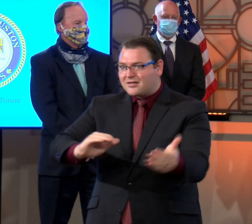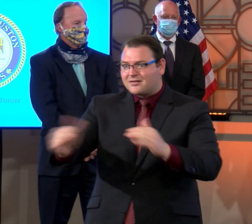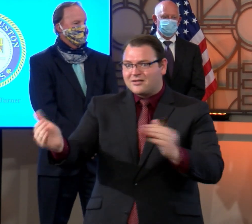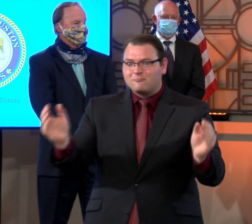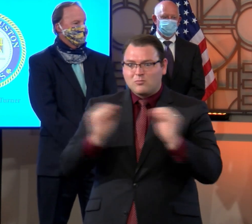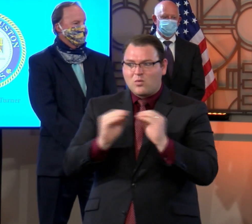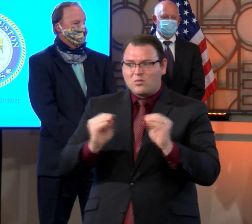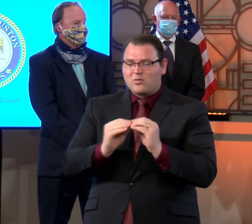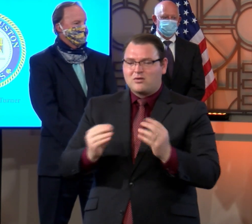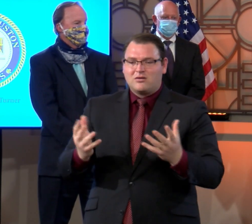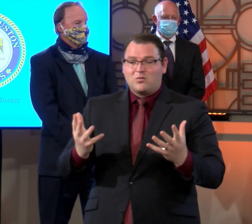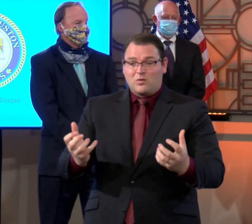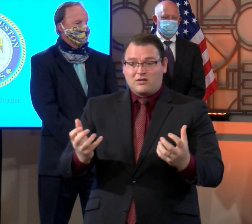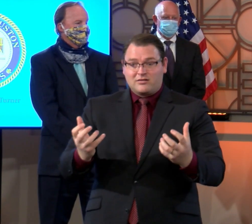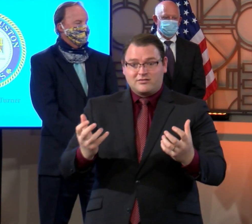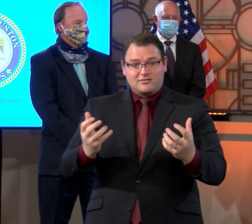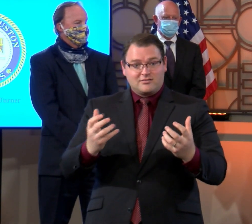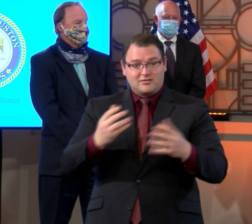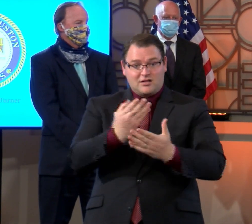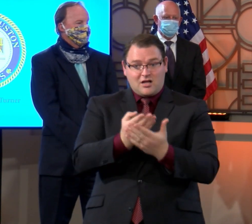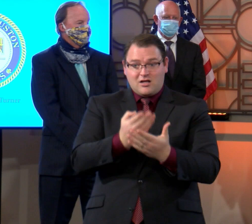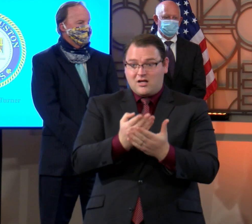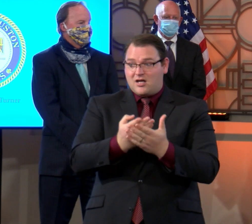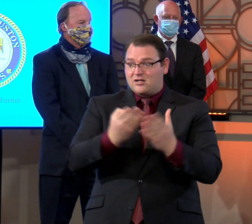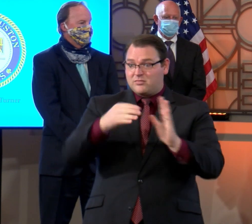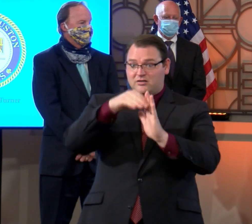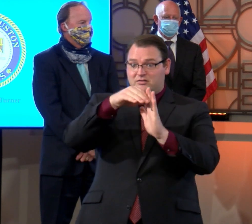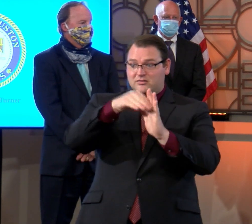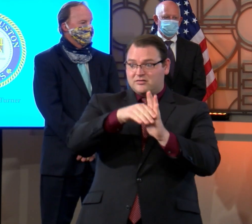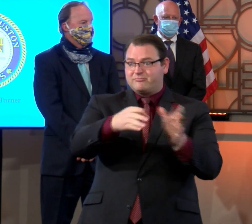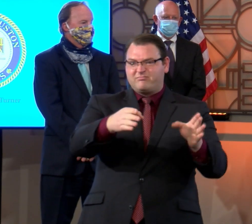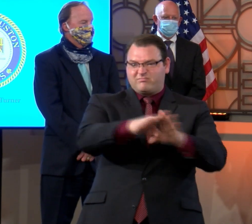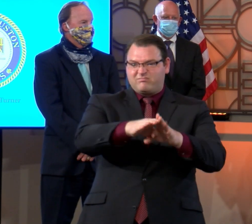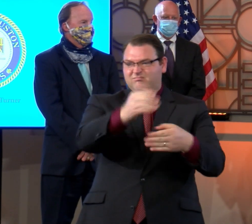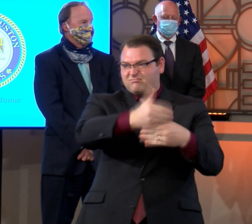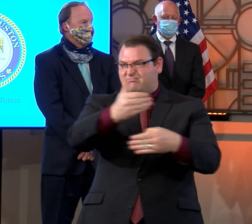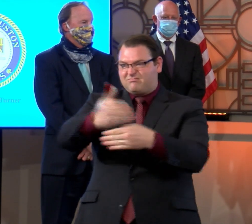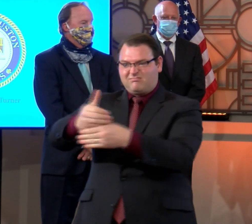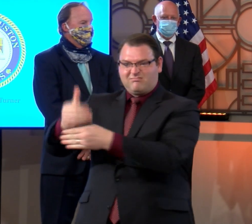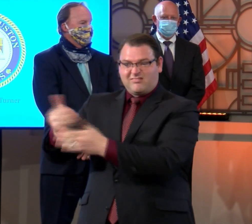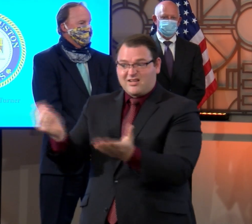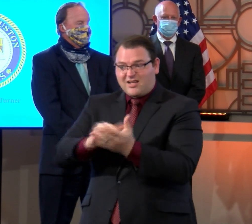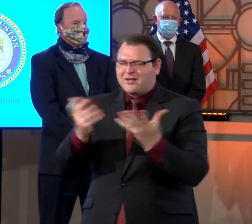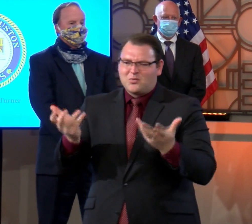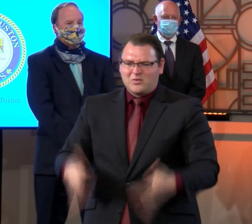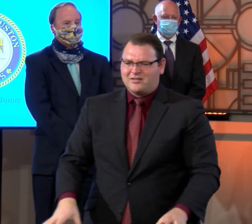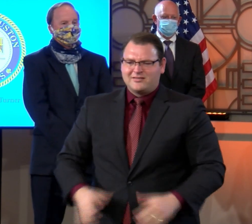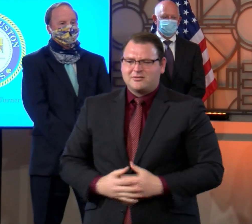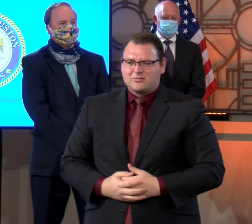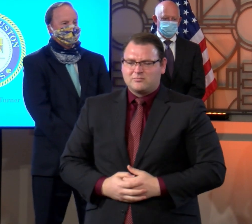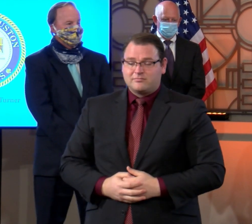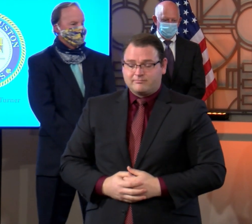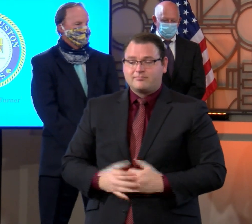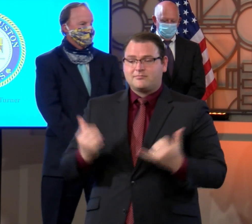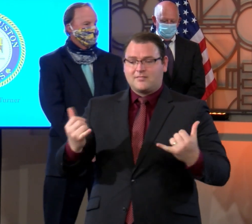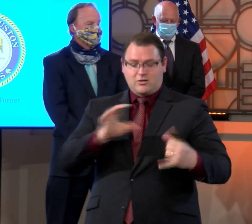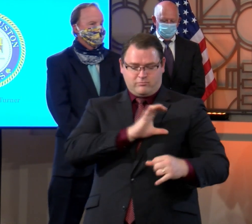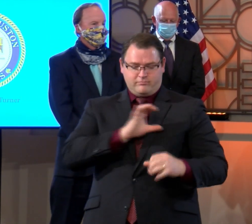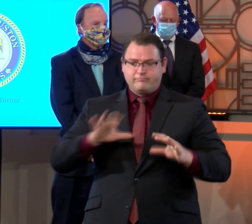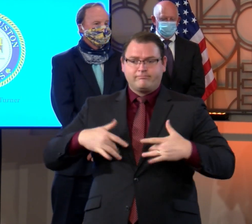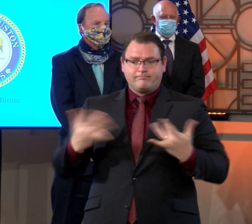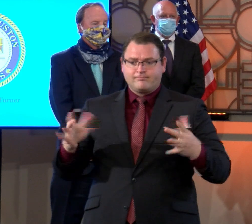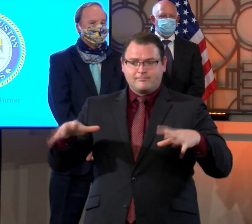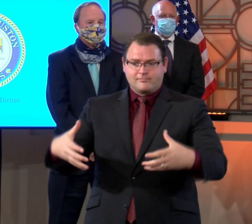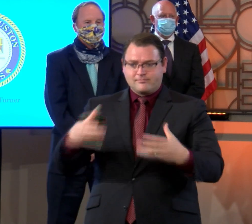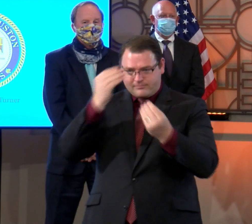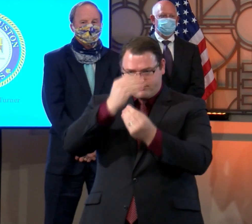economy again. Let me just give an update briefly on our status, operational status. First, we've